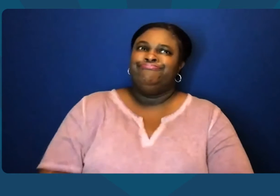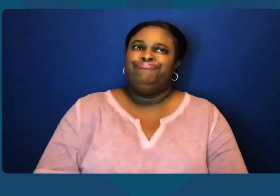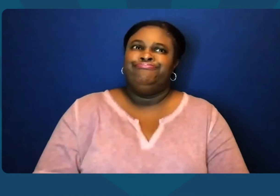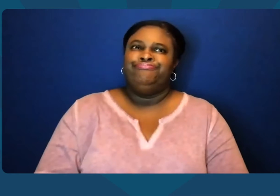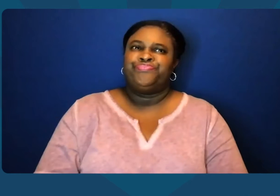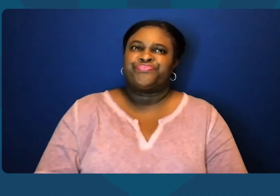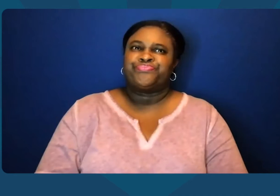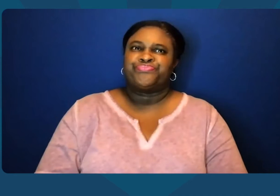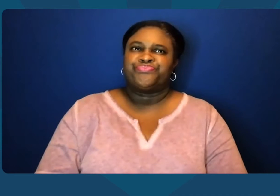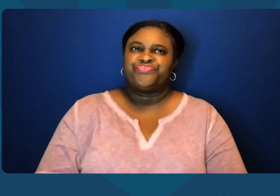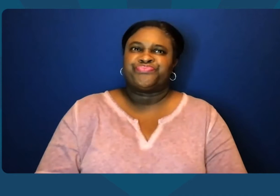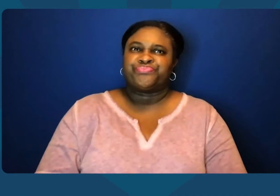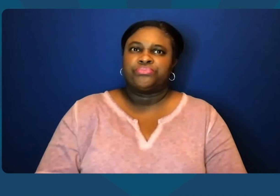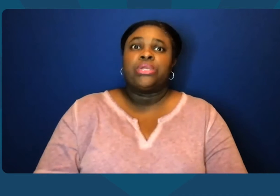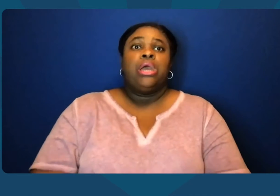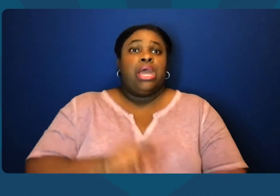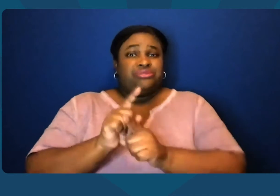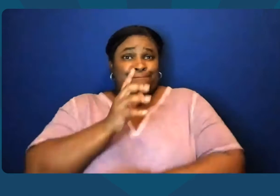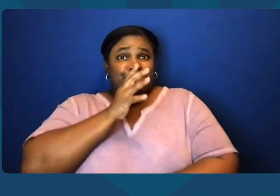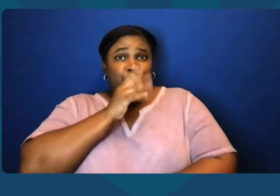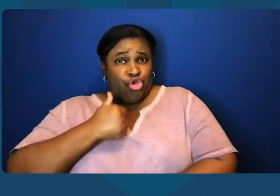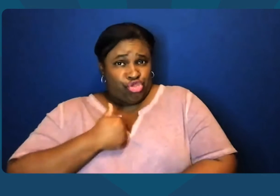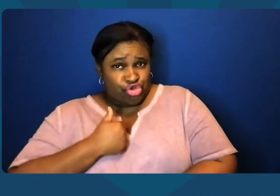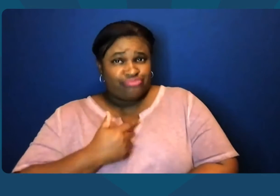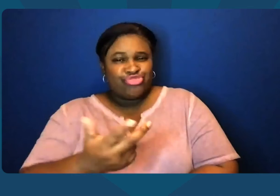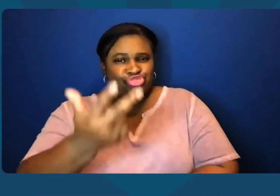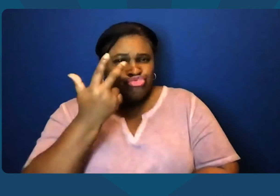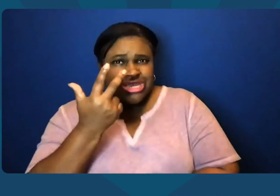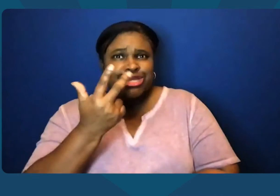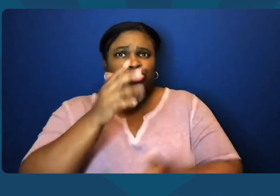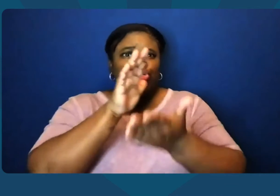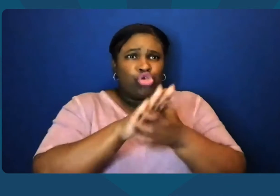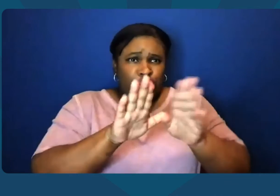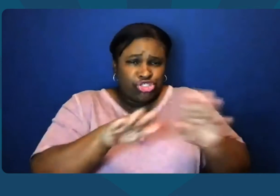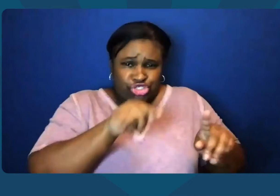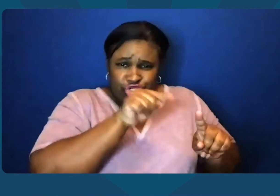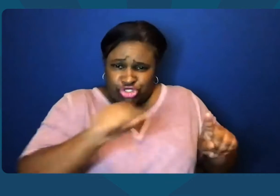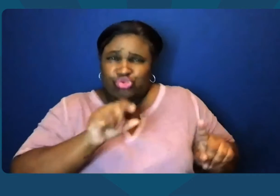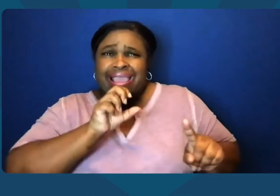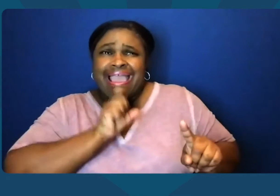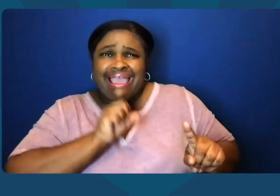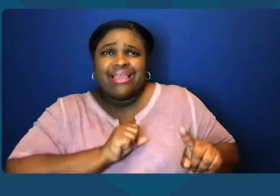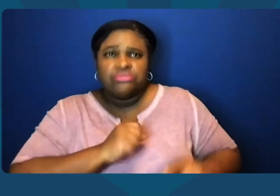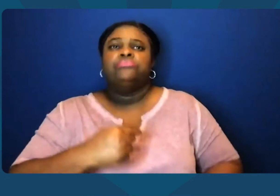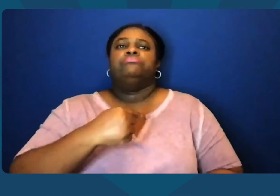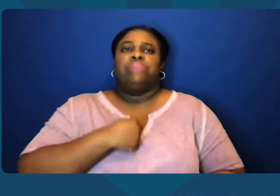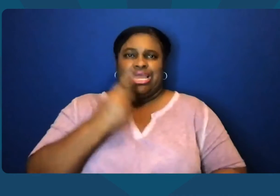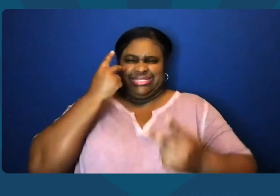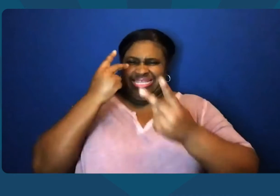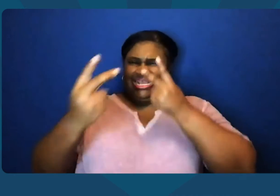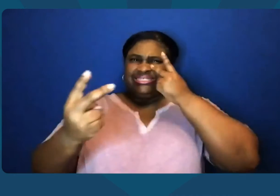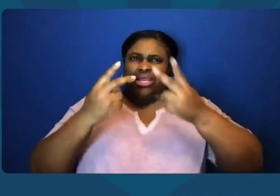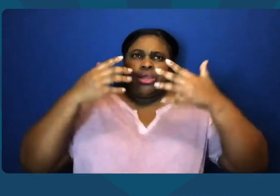As the mother of 3 school-age children, I see the drain in our education